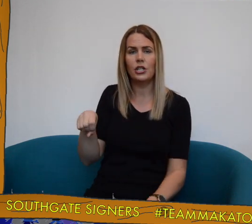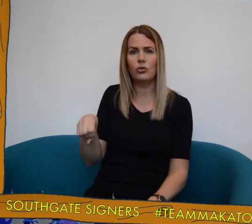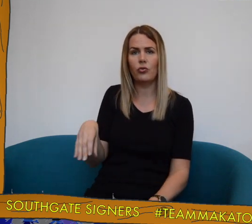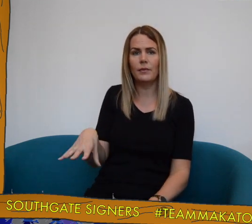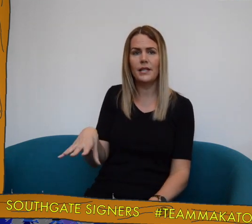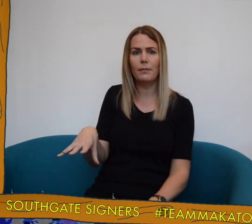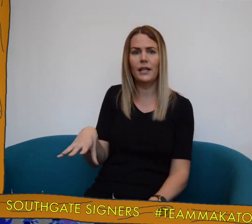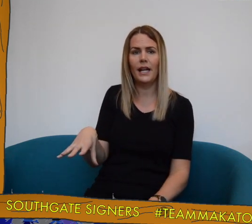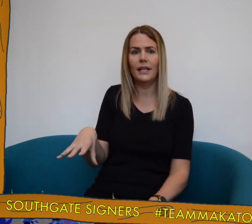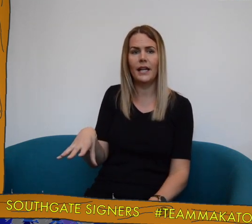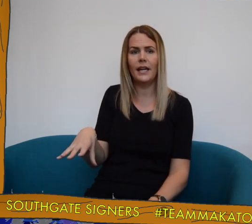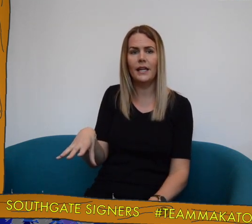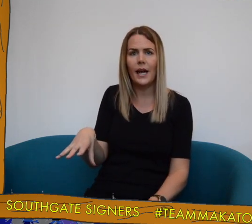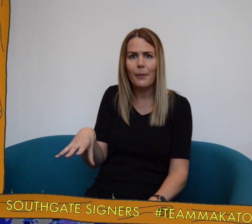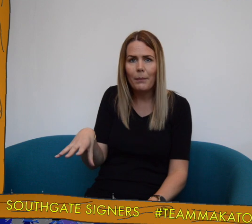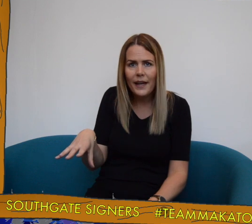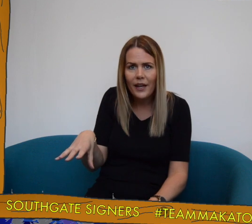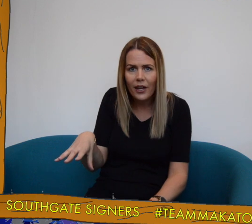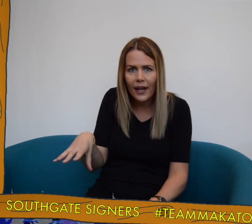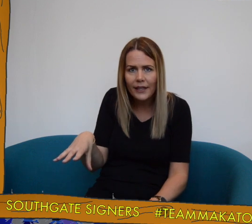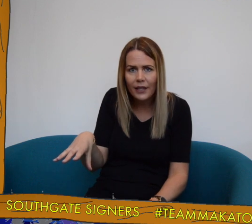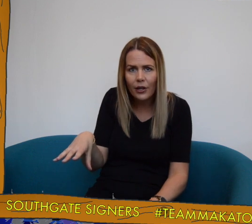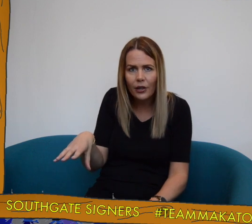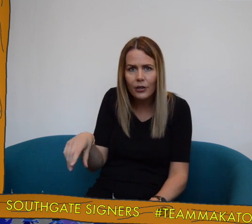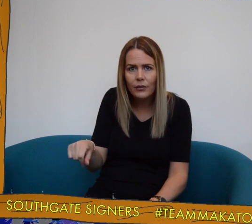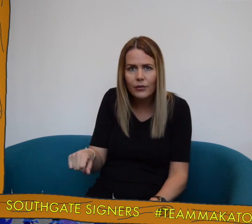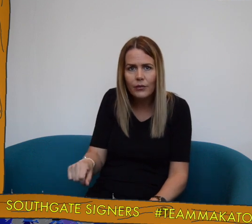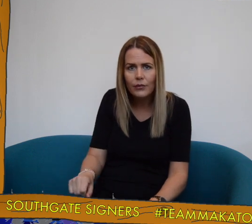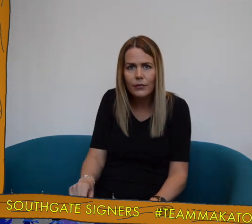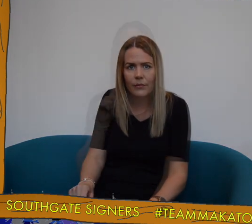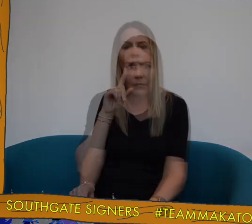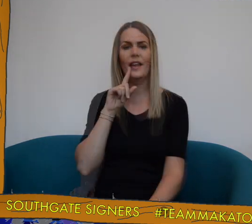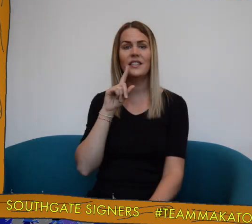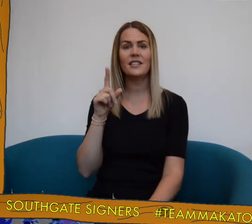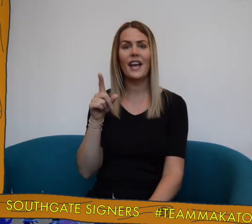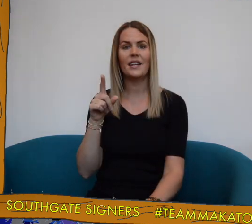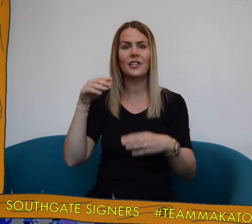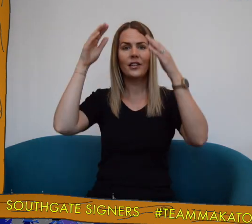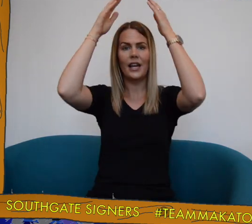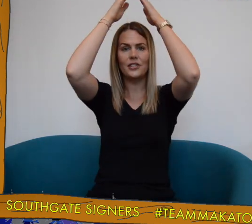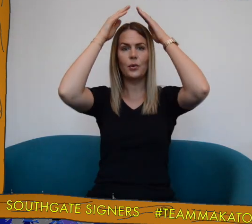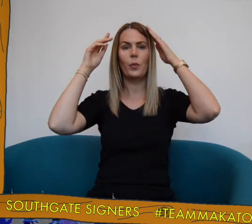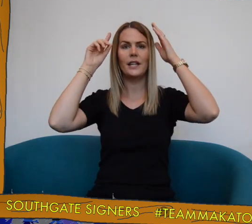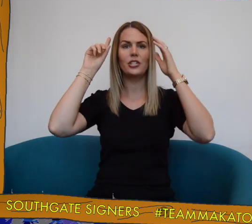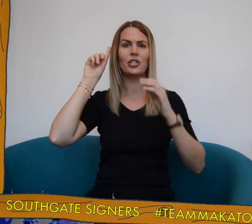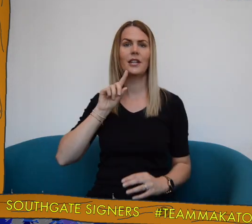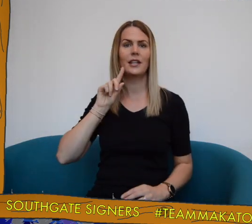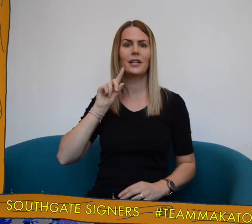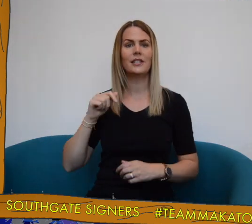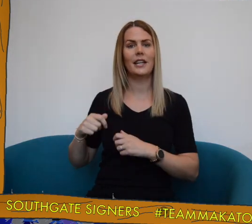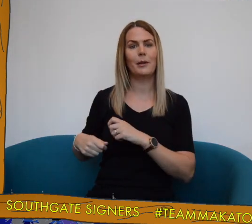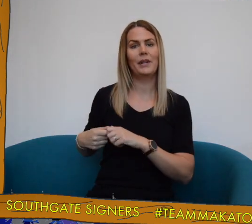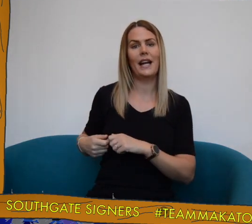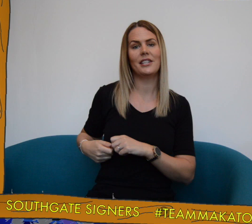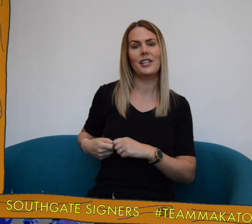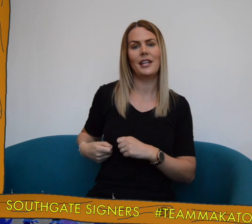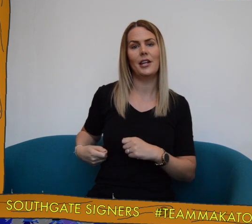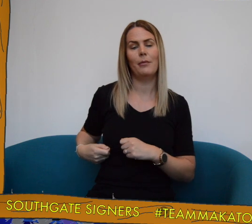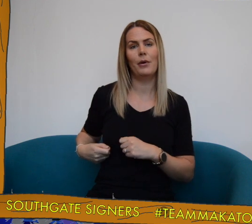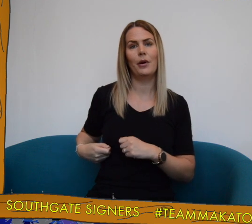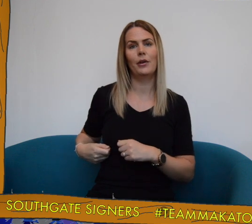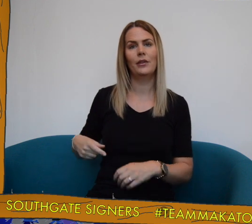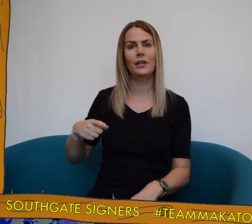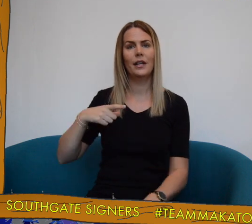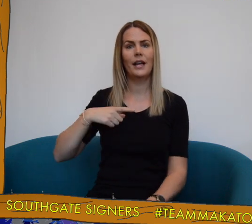She dropped it politely and bent her head low. Then said as the witch tied the plait